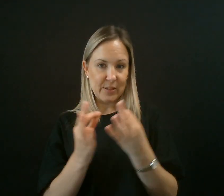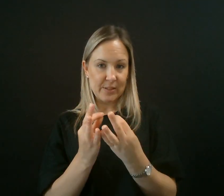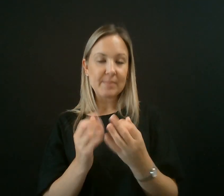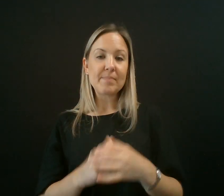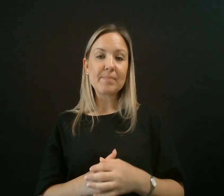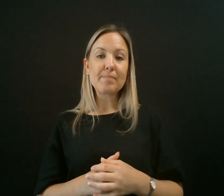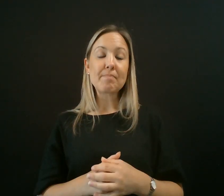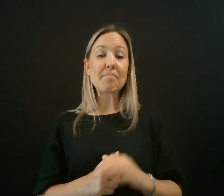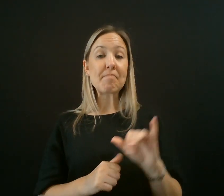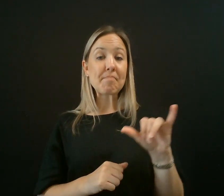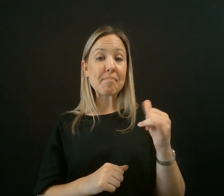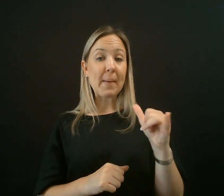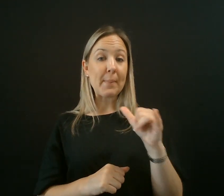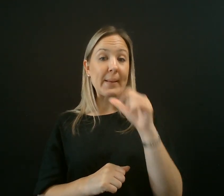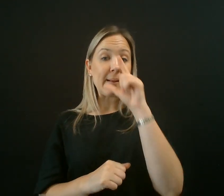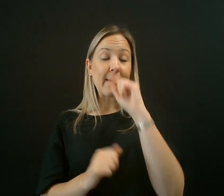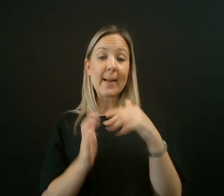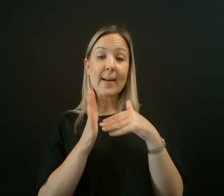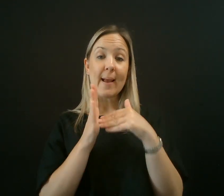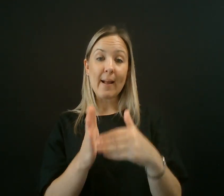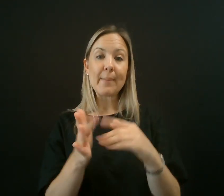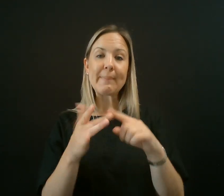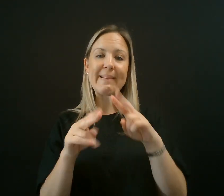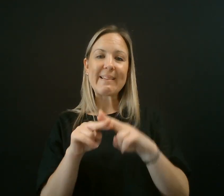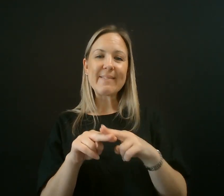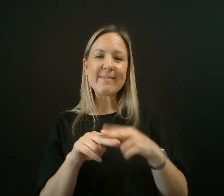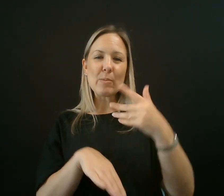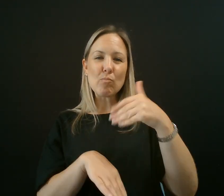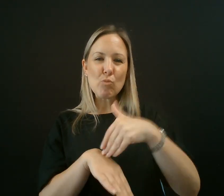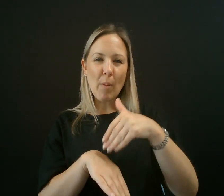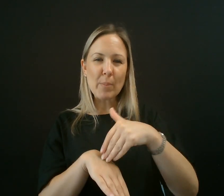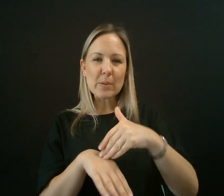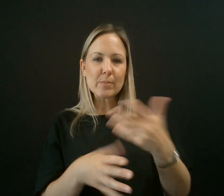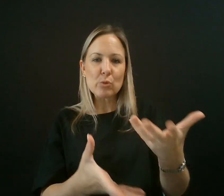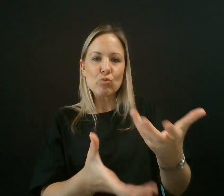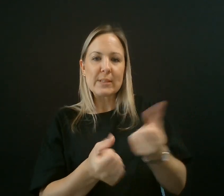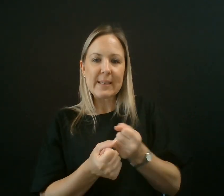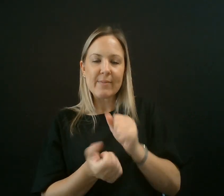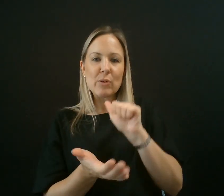agency may be able to help you if you have problems getting the services you need or making a complaint.